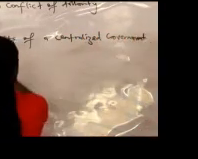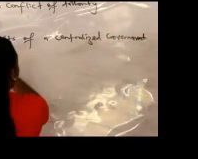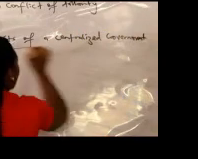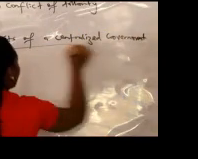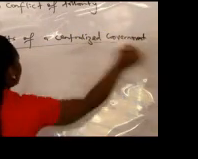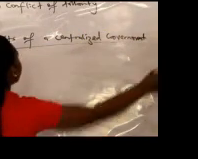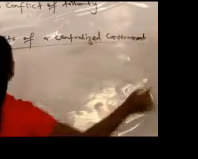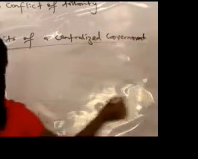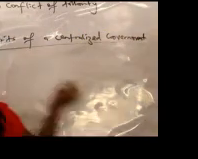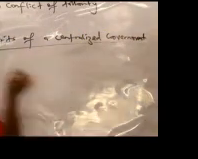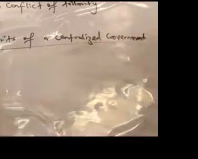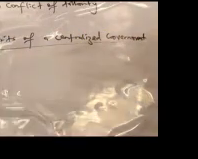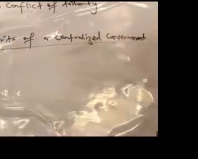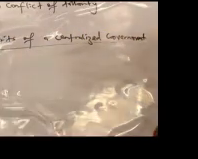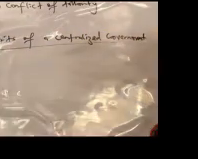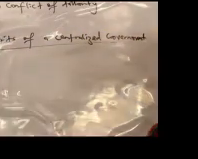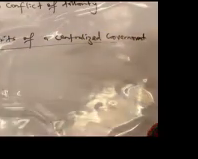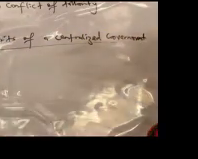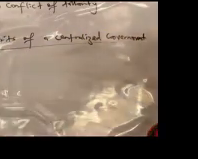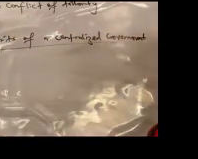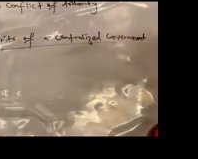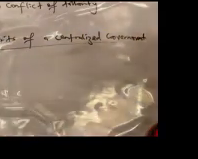Some of the demerits.